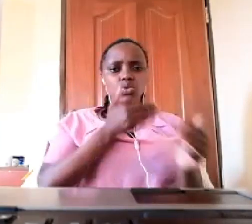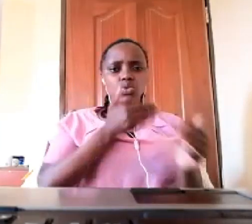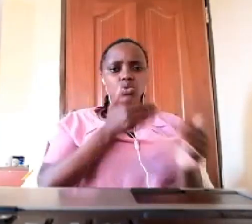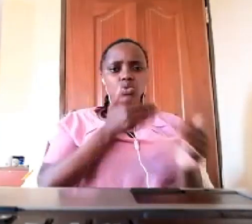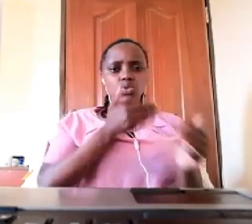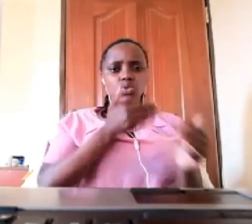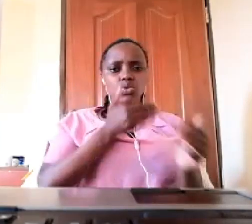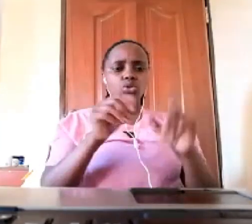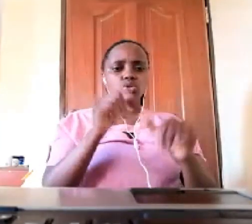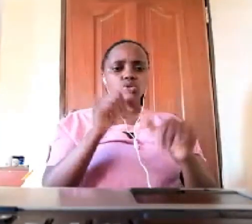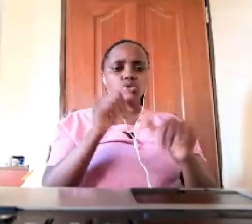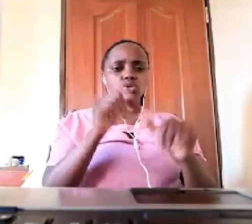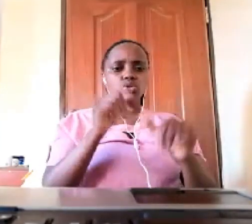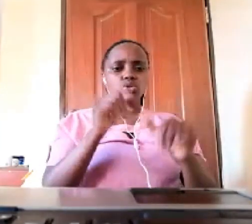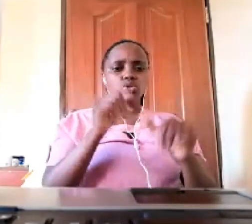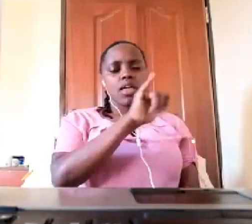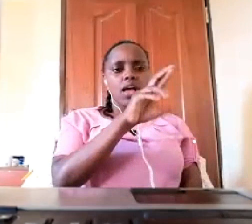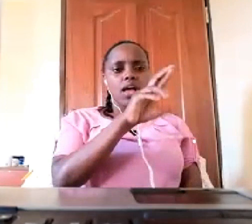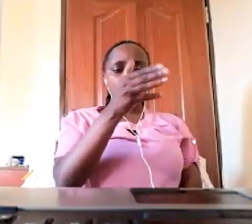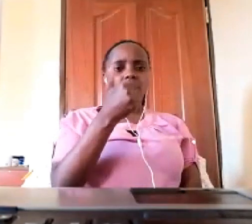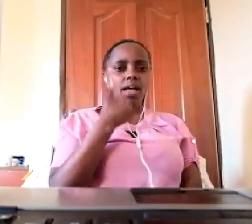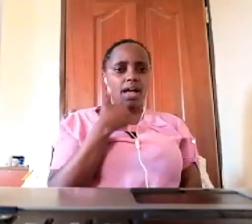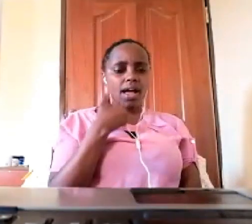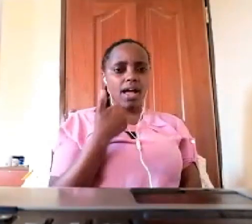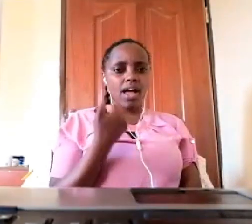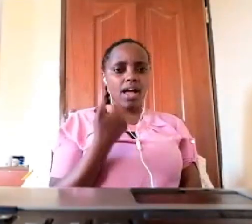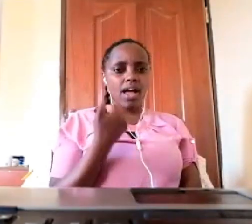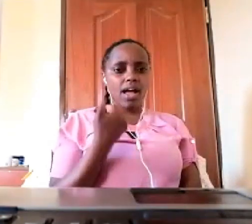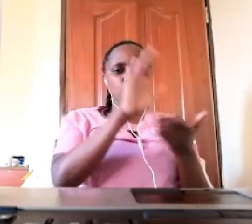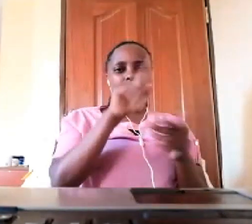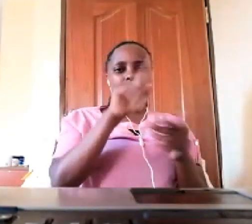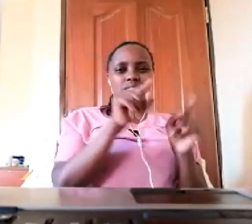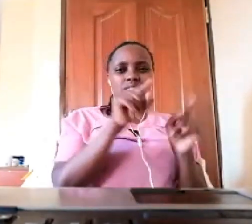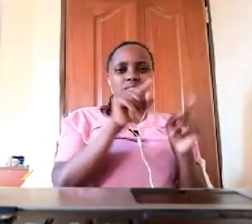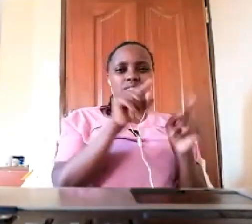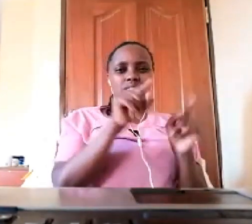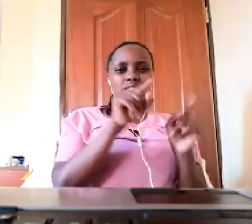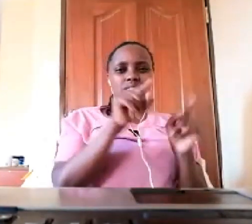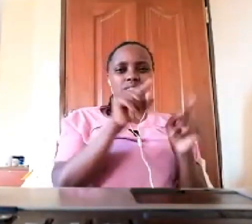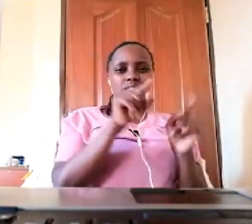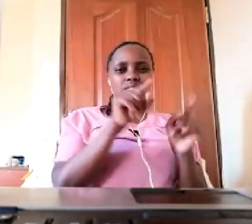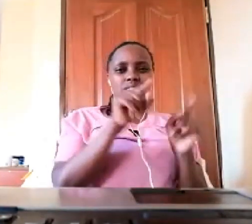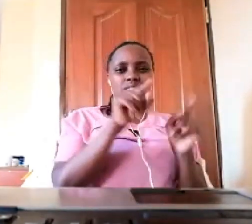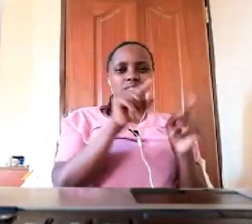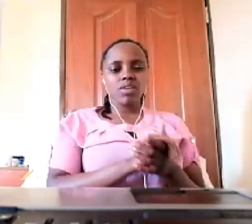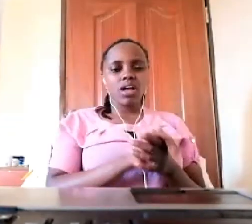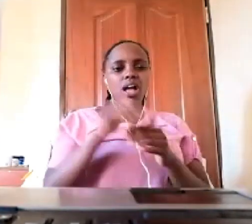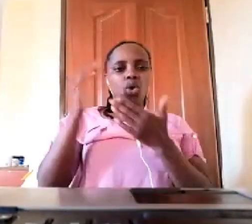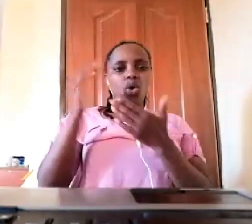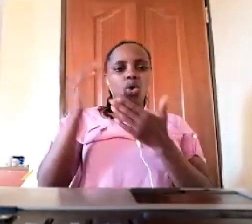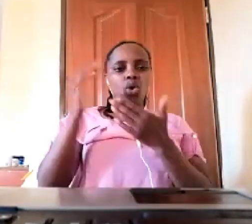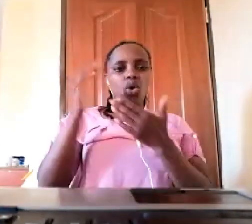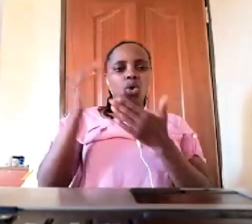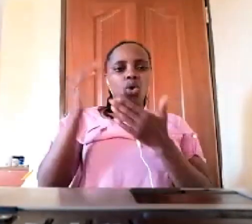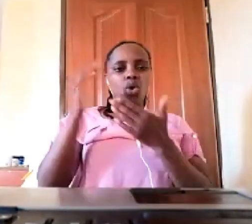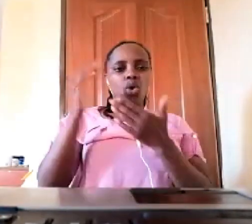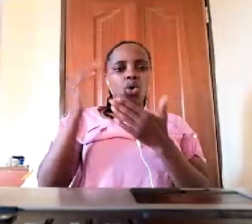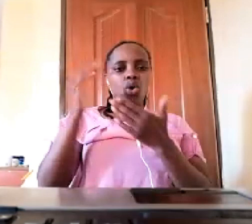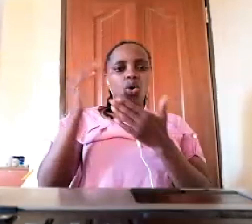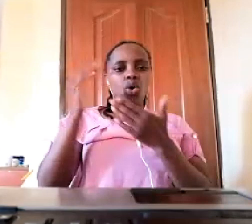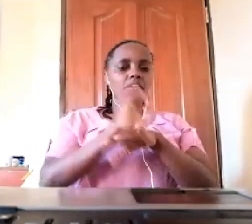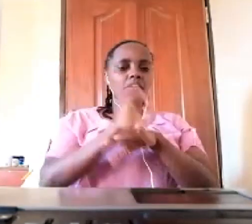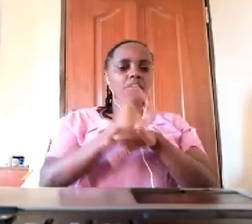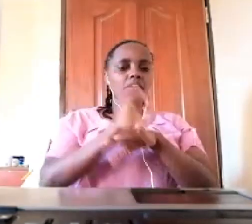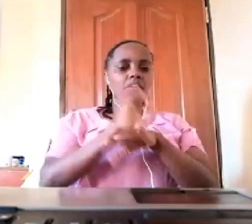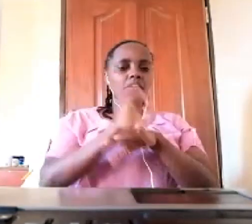specific questions that Ayalu has said were there. As most of them are straightforward, so I'm hoping we will not take more than 5 minutes so that we can wrap this